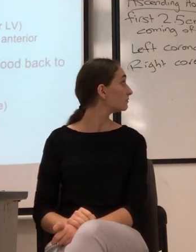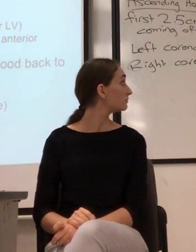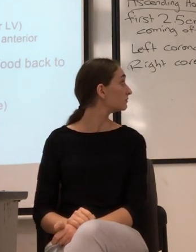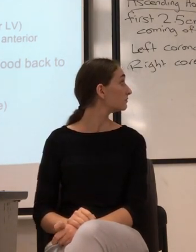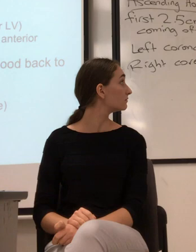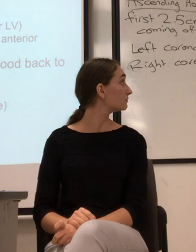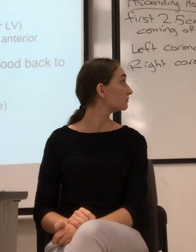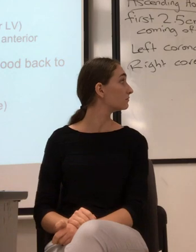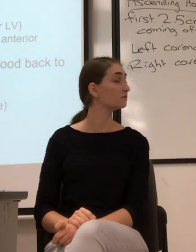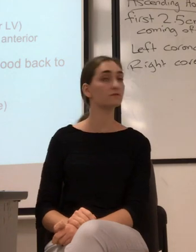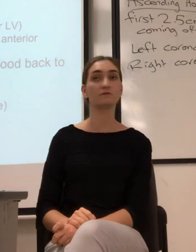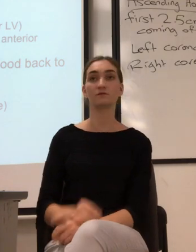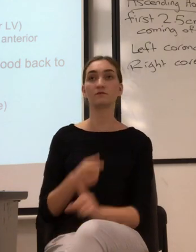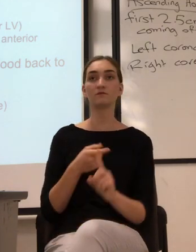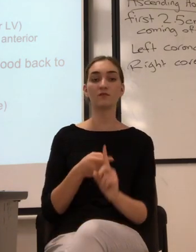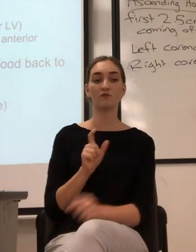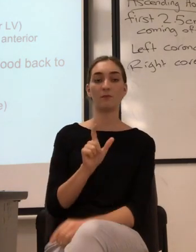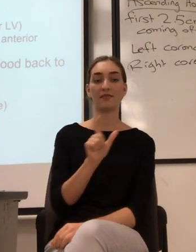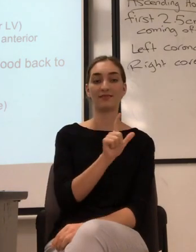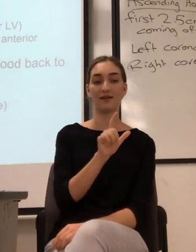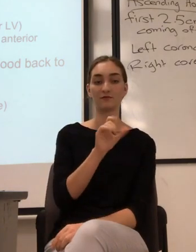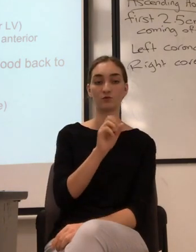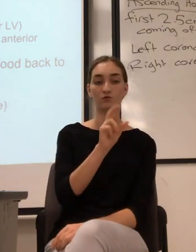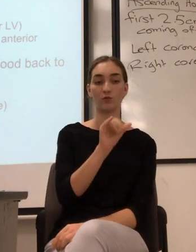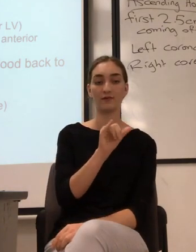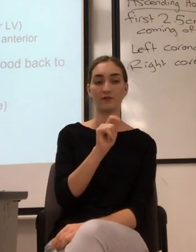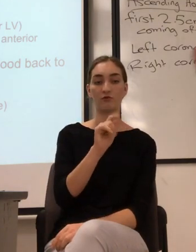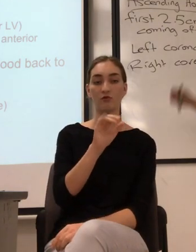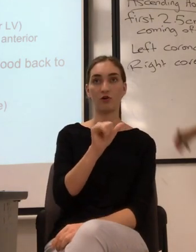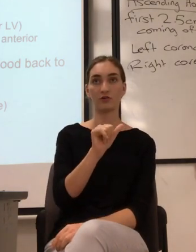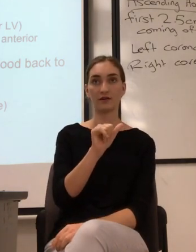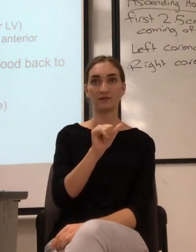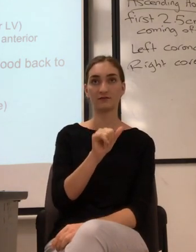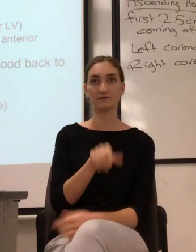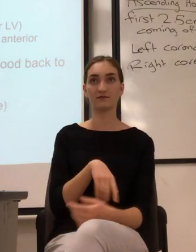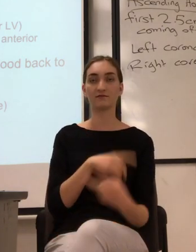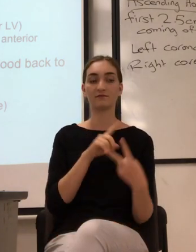And then coming off the left coronary artery, there's circumflex, and there's